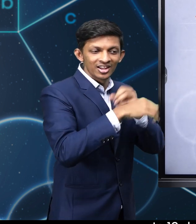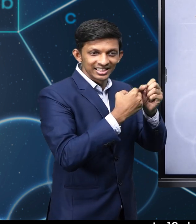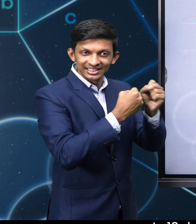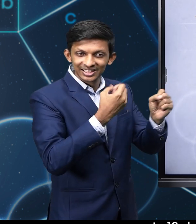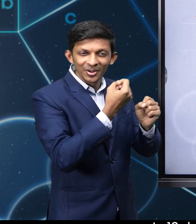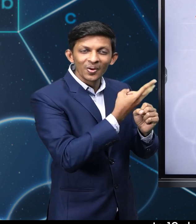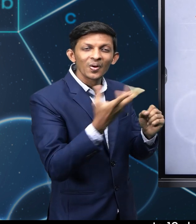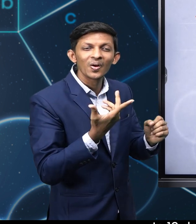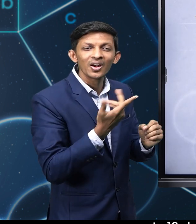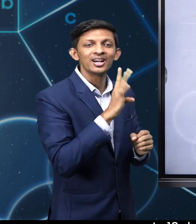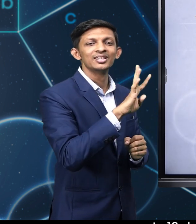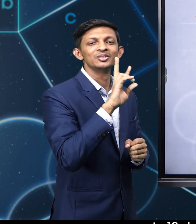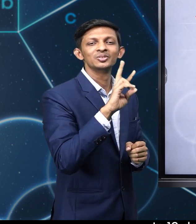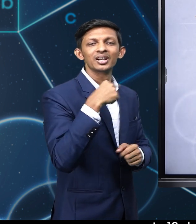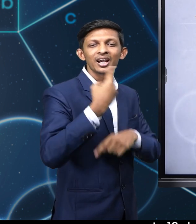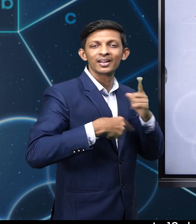can spin a bale of cotton.